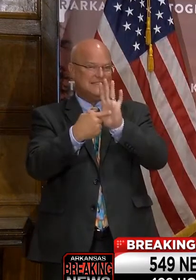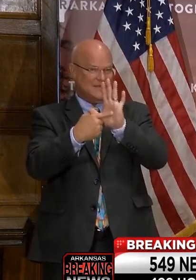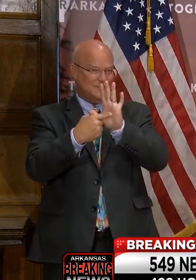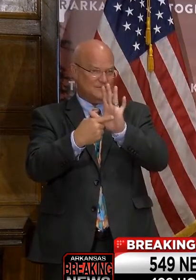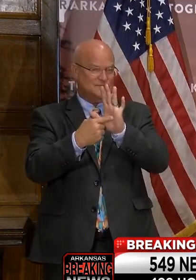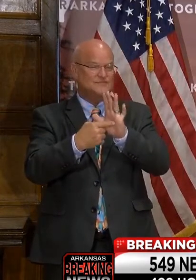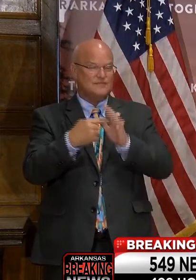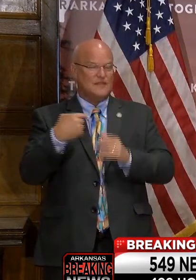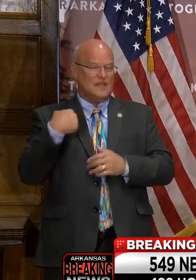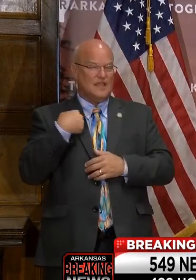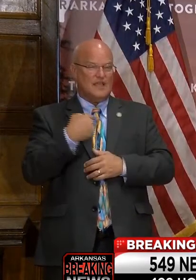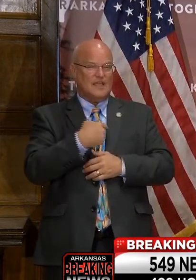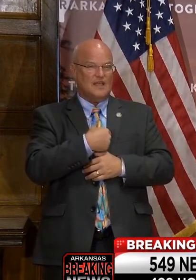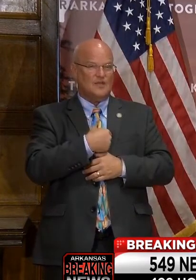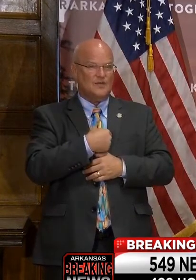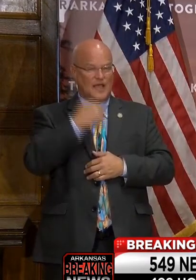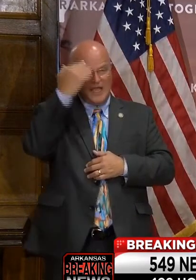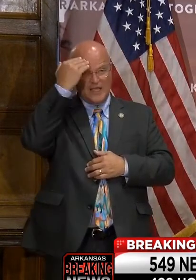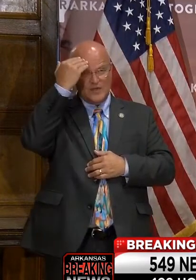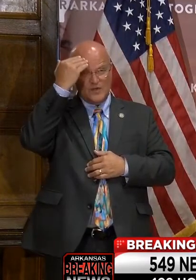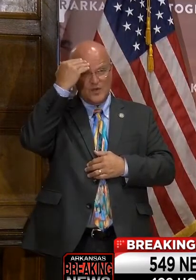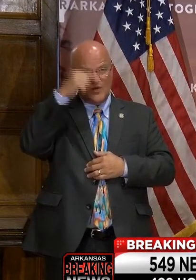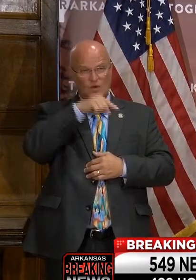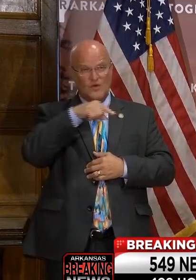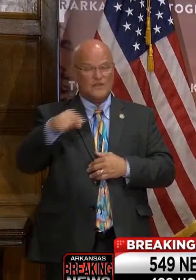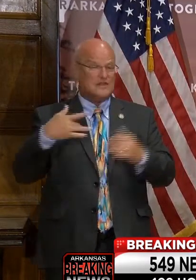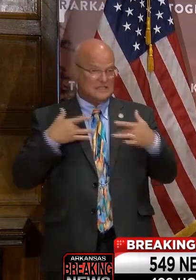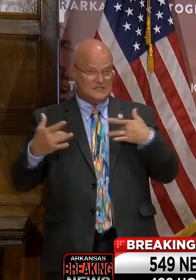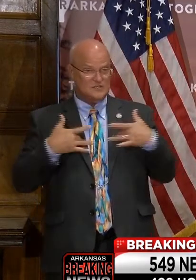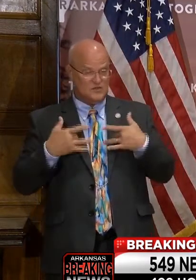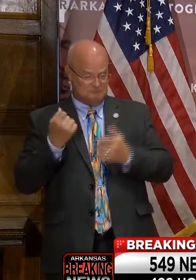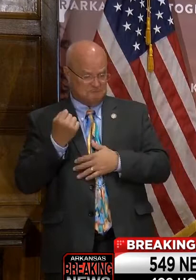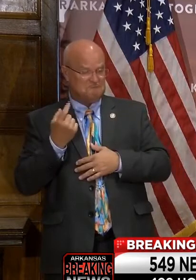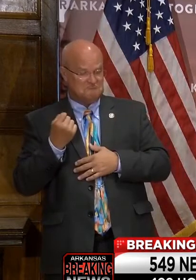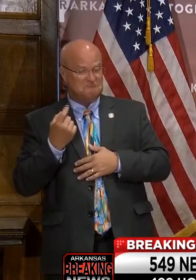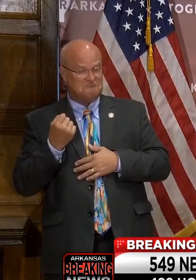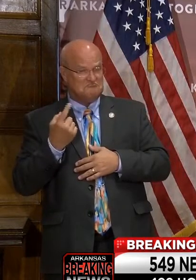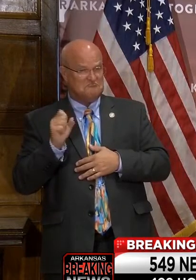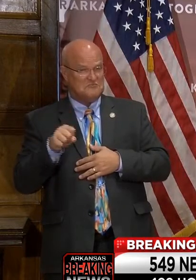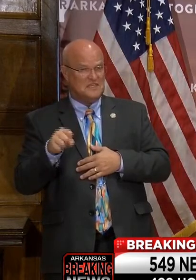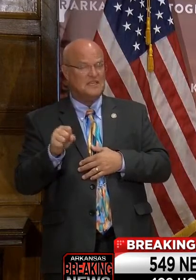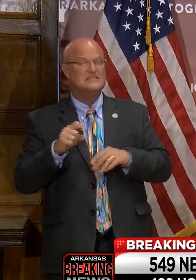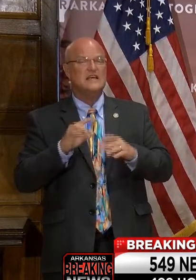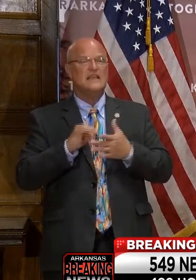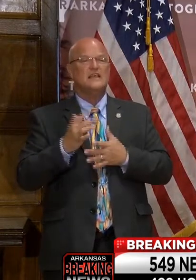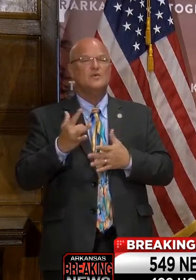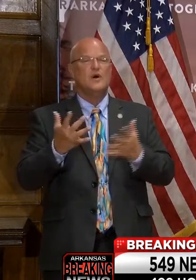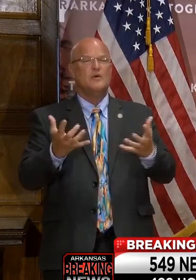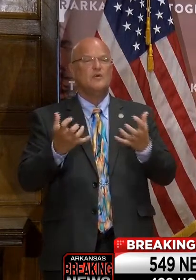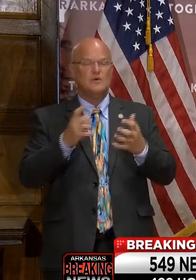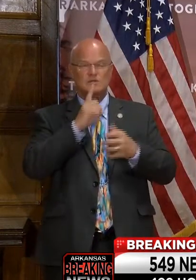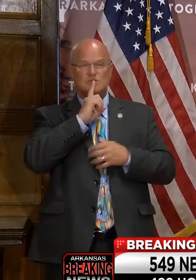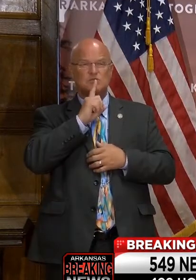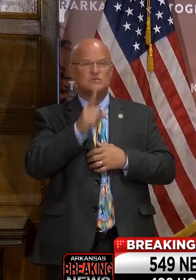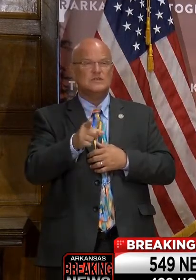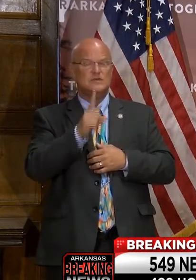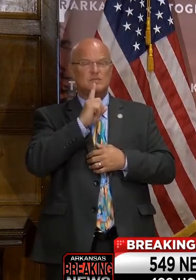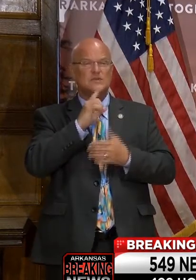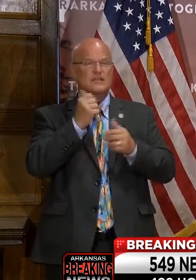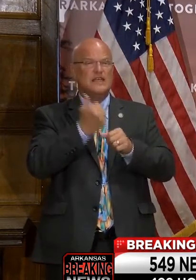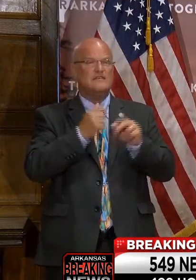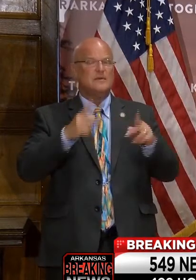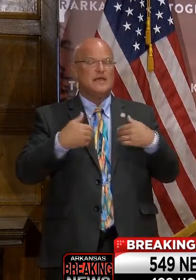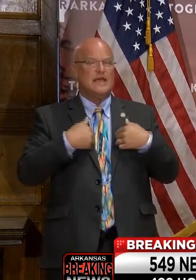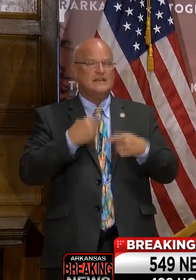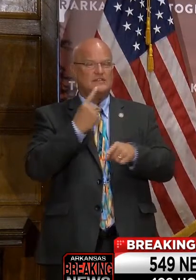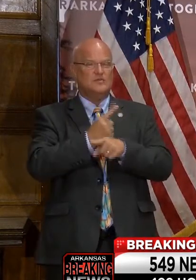and I know that they are concerned, and understandably so. That's why we want to really make sure everybody